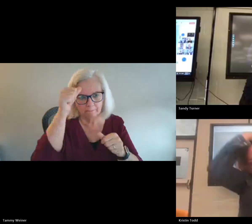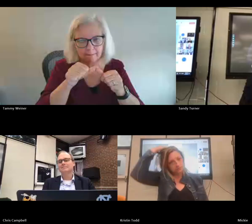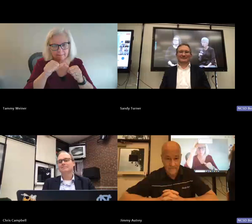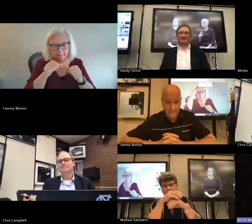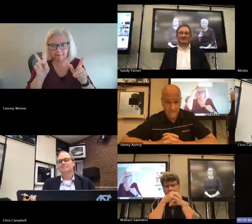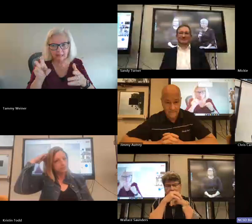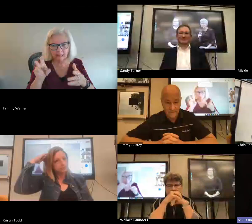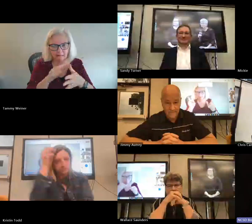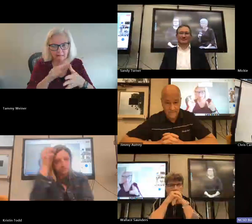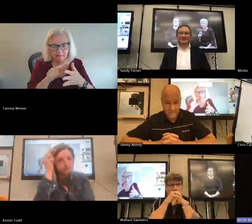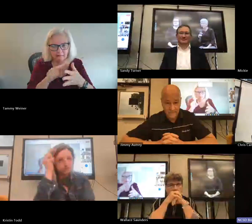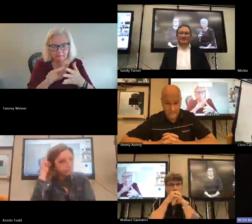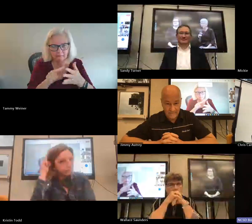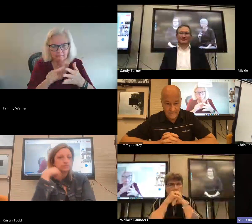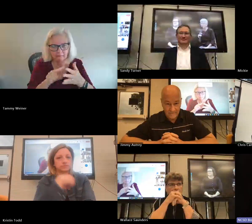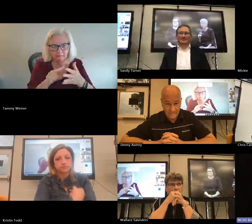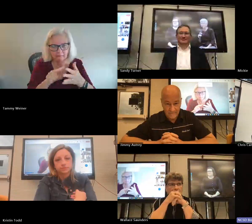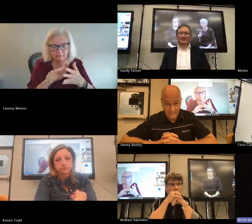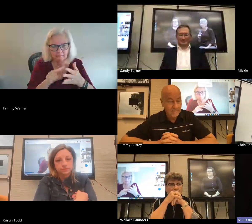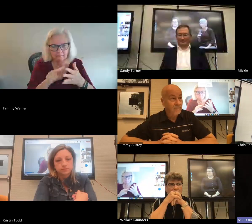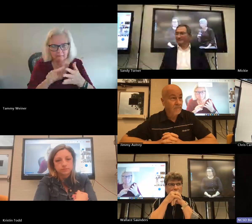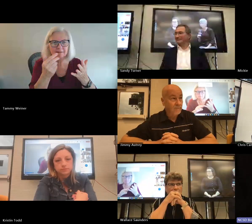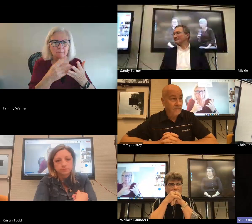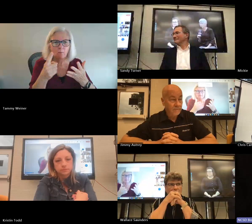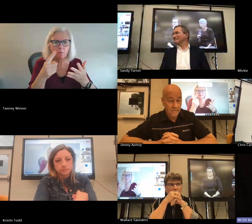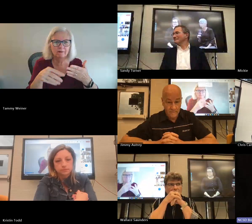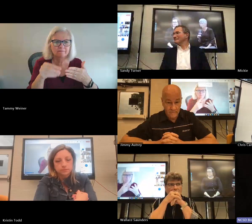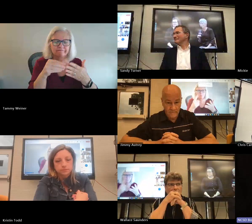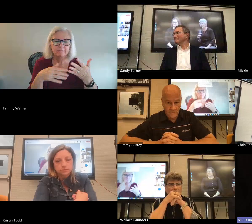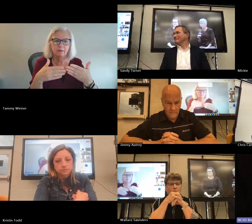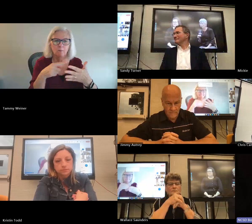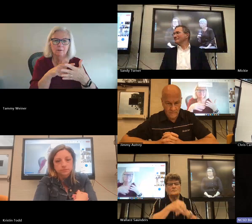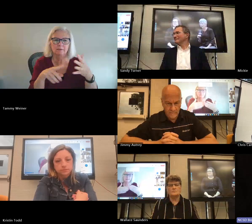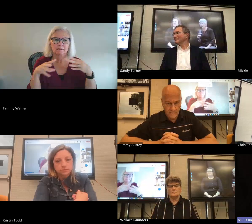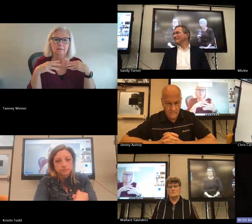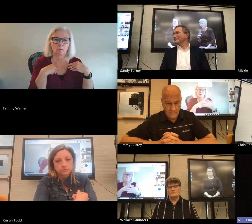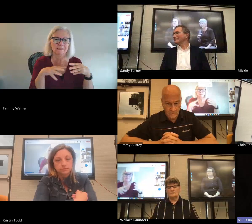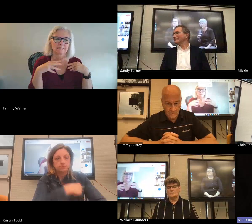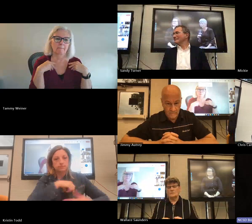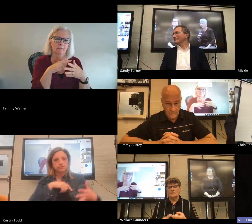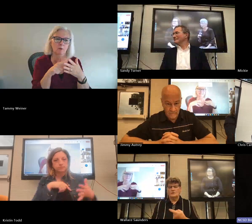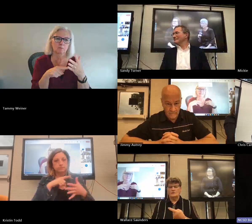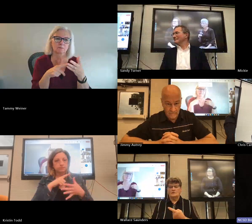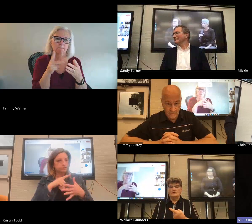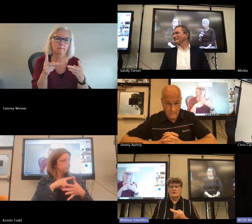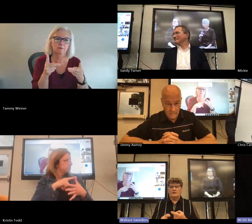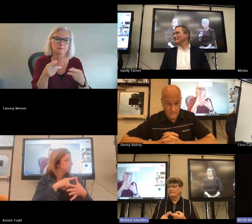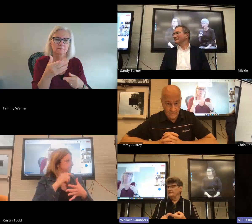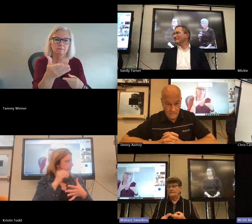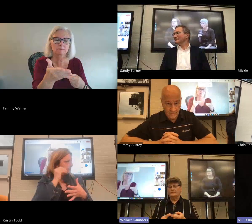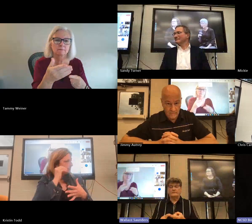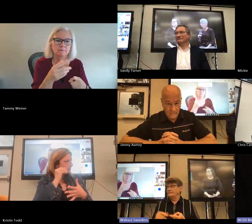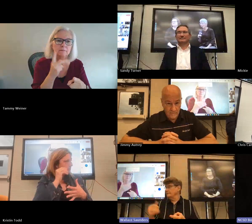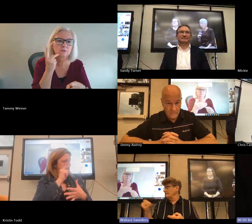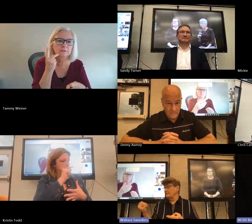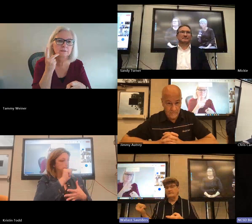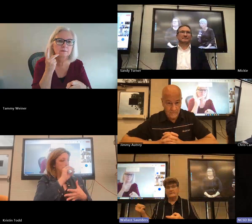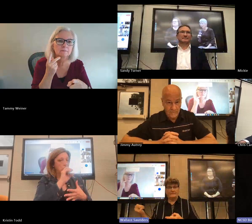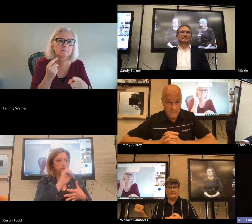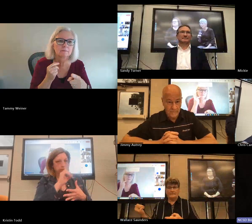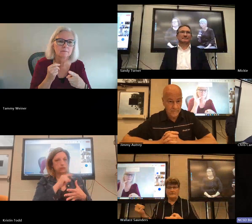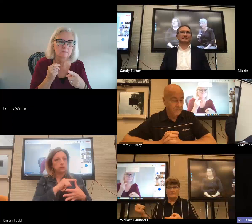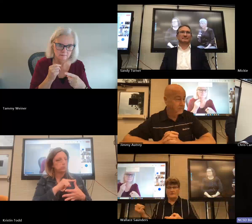Positions. And can somebody else just outline which positions those are? Because honestly, I can't remember. Yeah. But I move that we